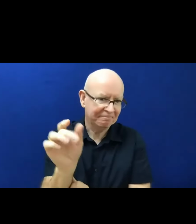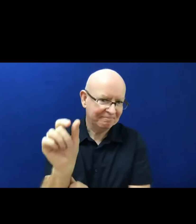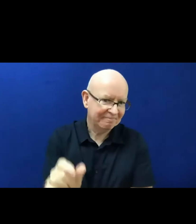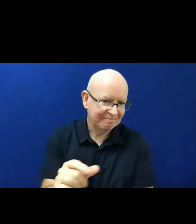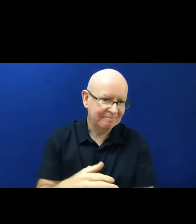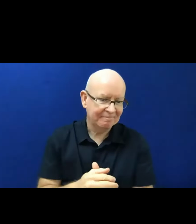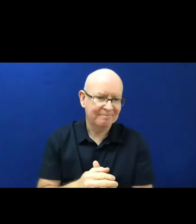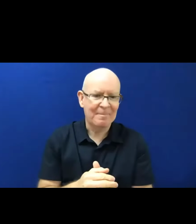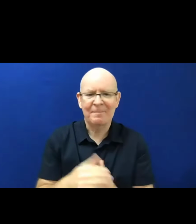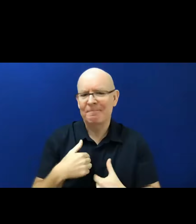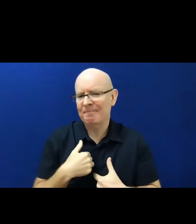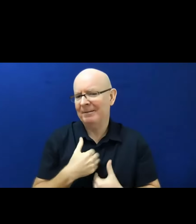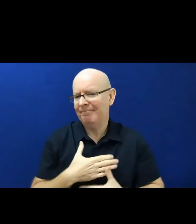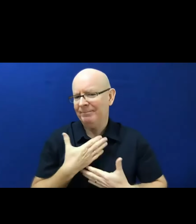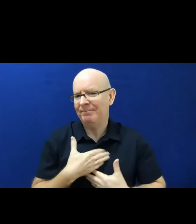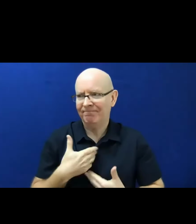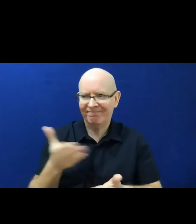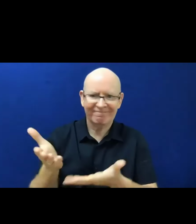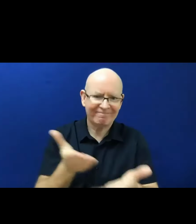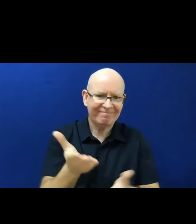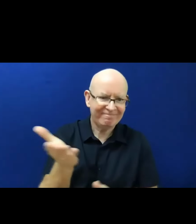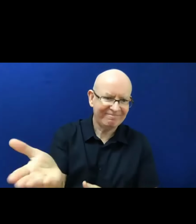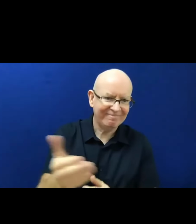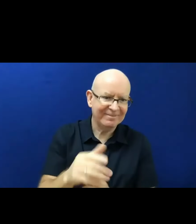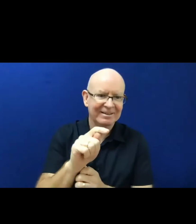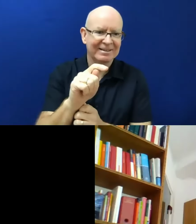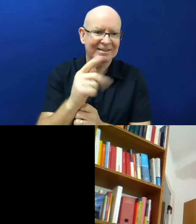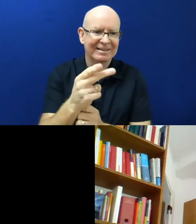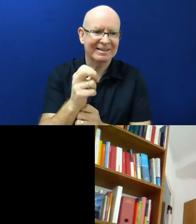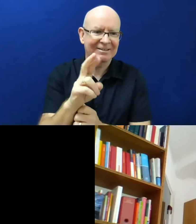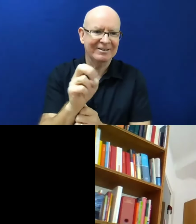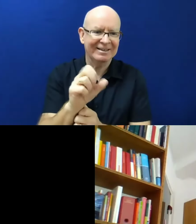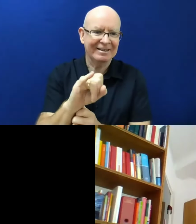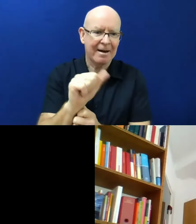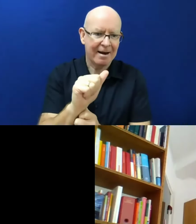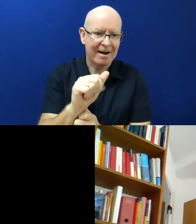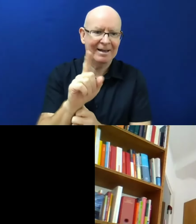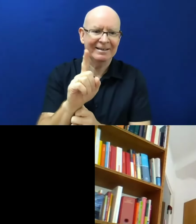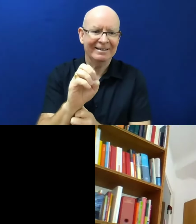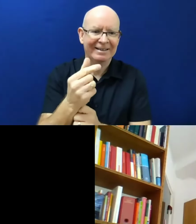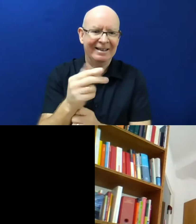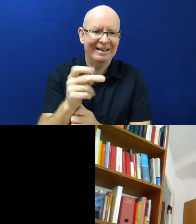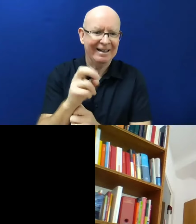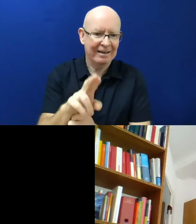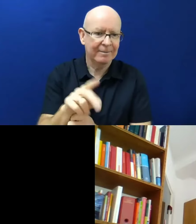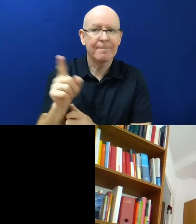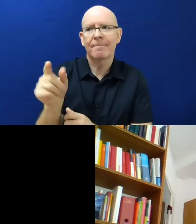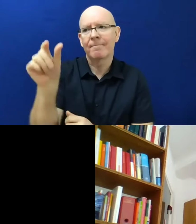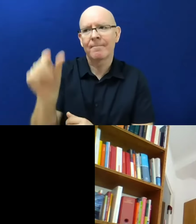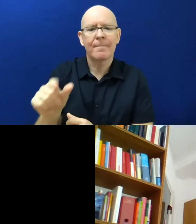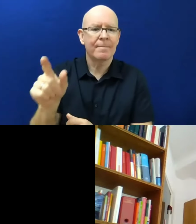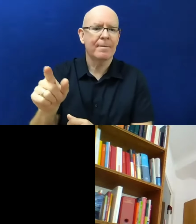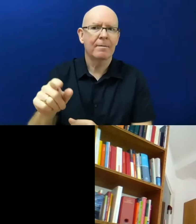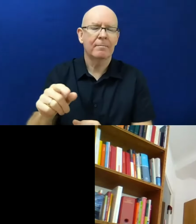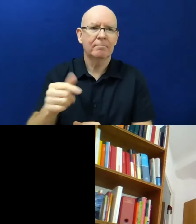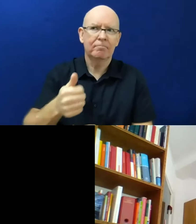Degener, who is a professor in law in Bochum University in Germany, but for our purposes was